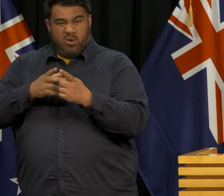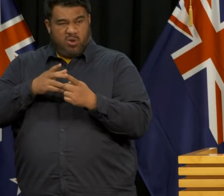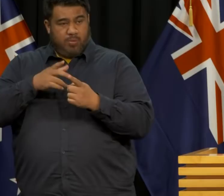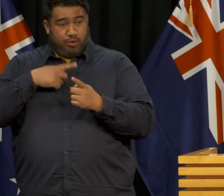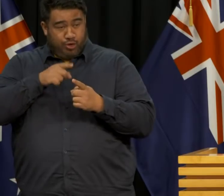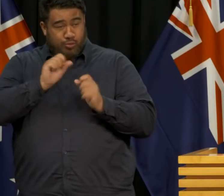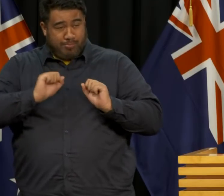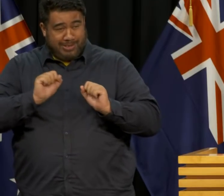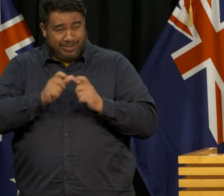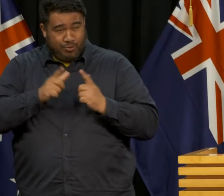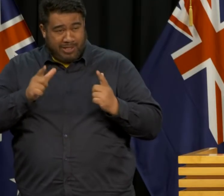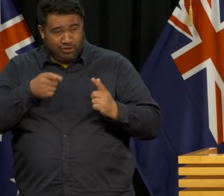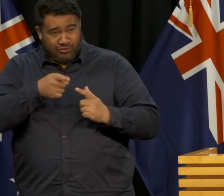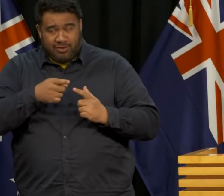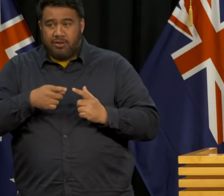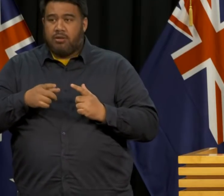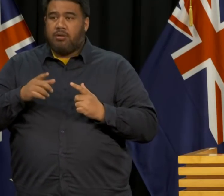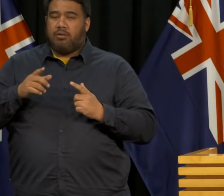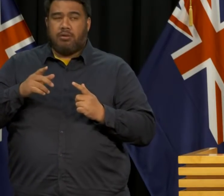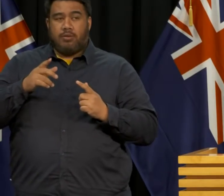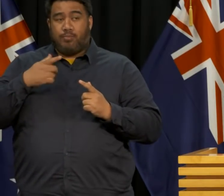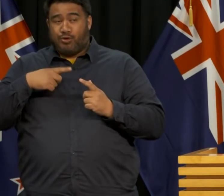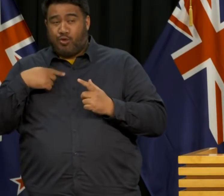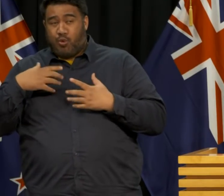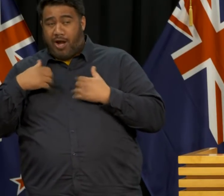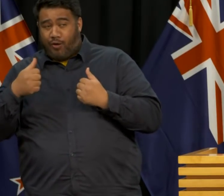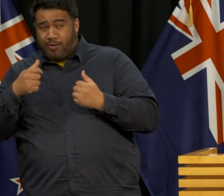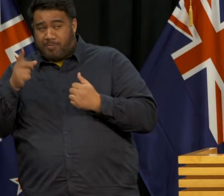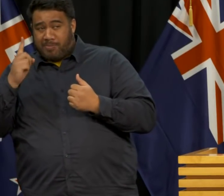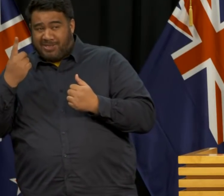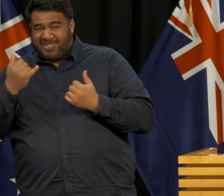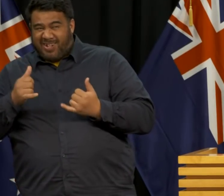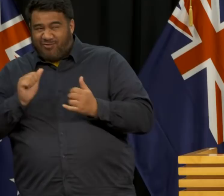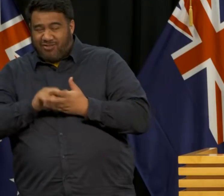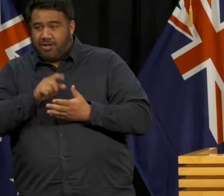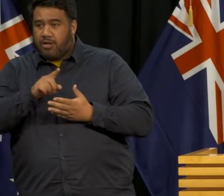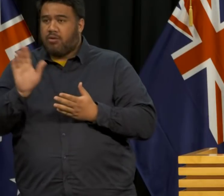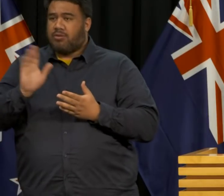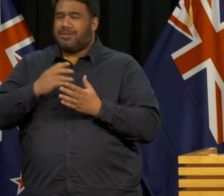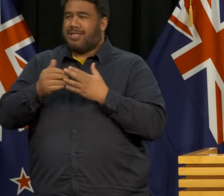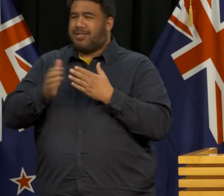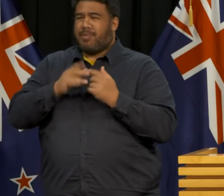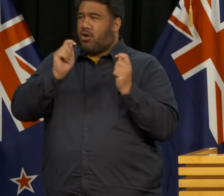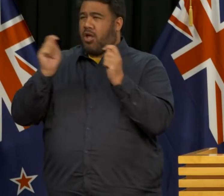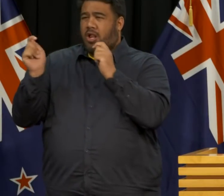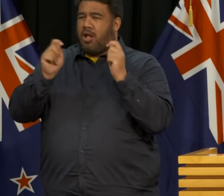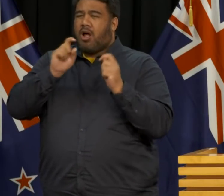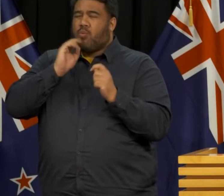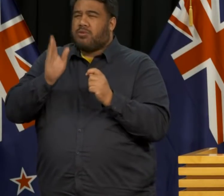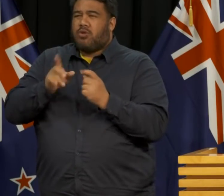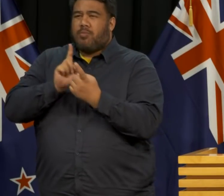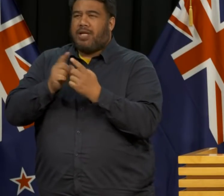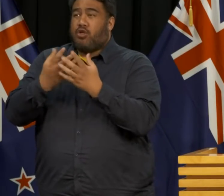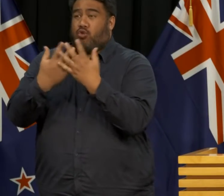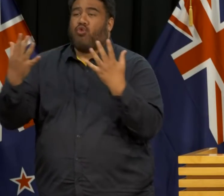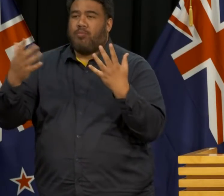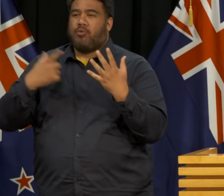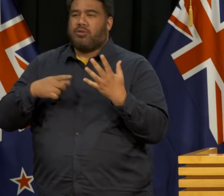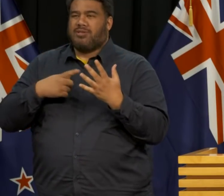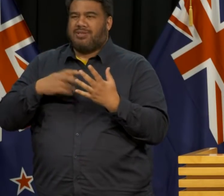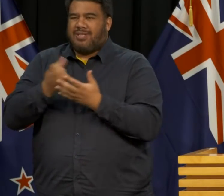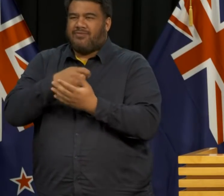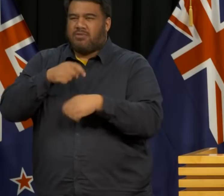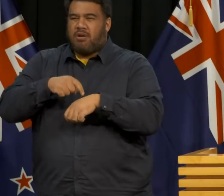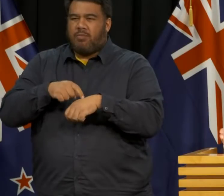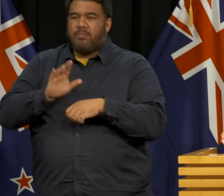health minister? Whether I was Minister of Health or just Minister of Education, I would still probably be meeting with them as a group because it's an economical way of doing